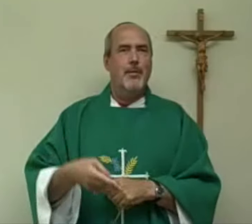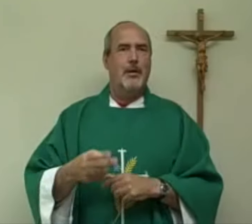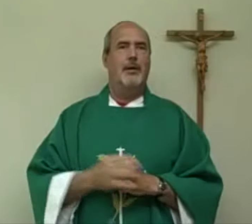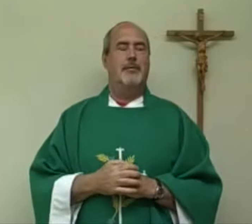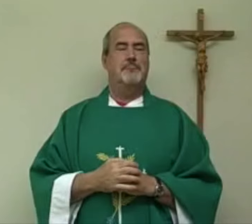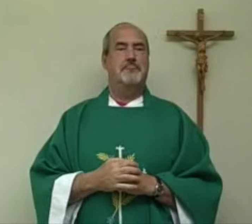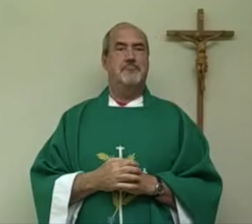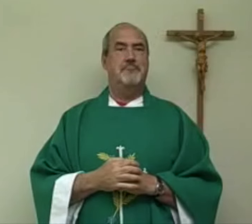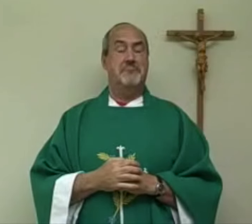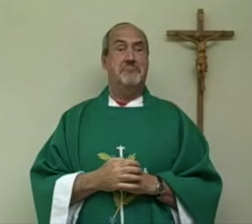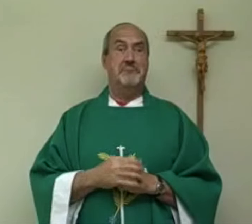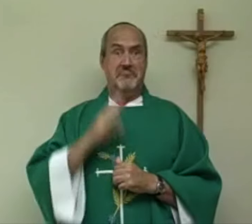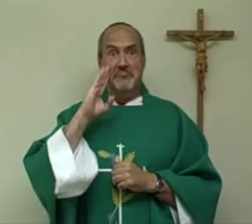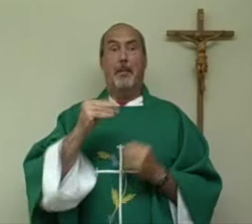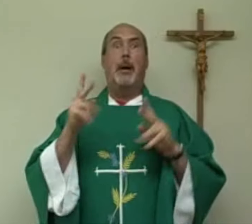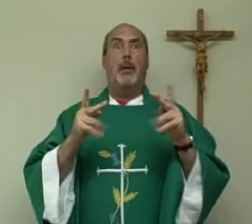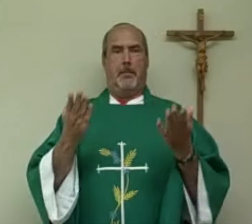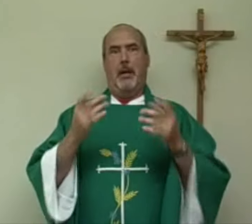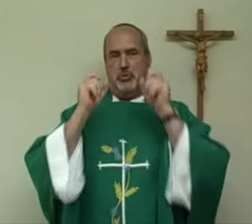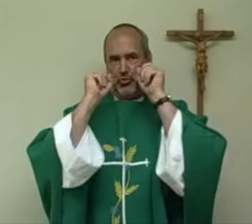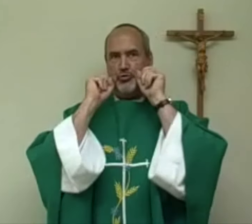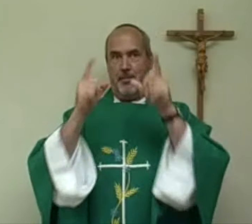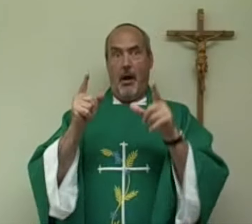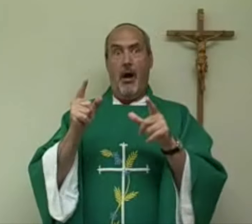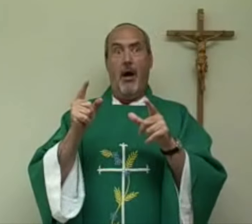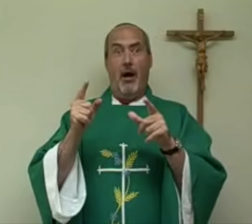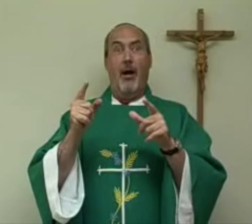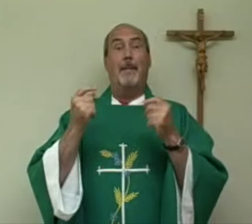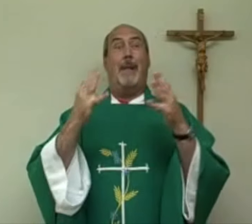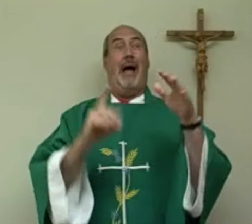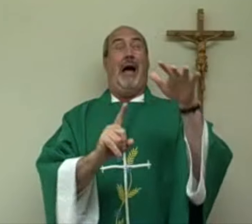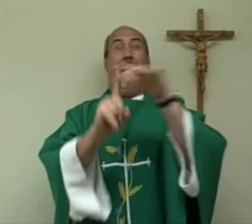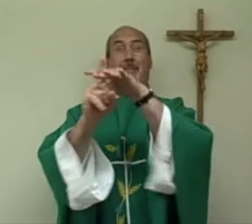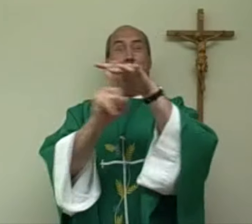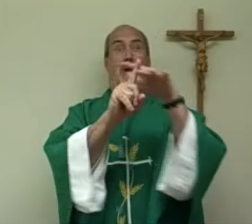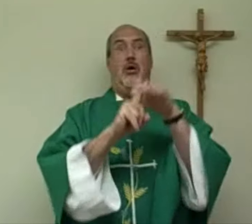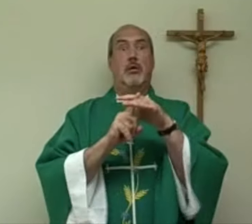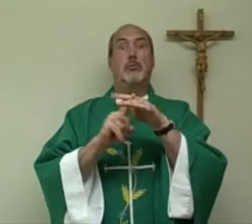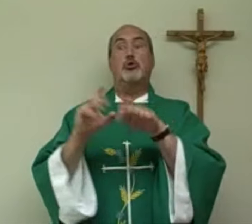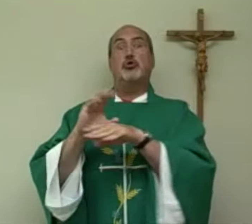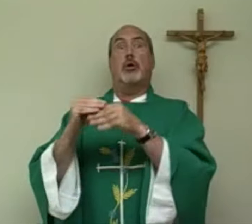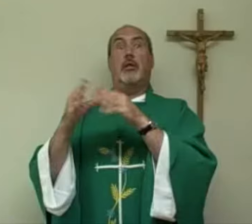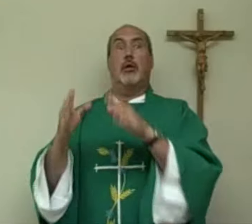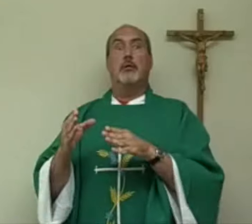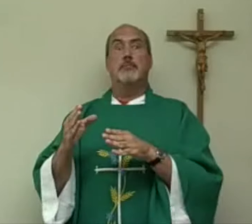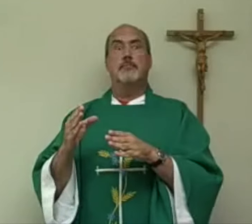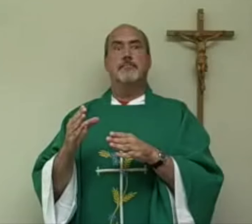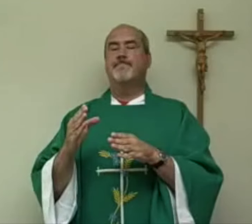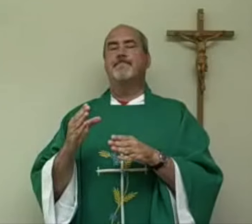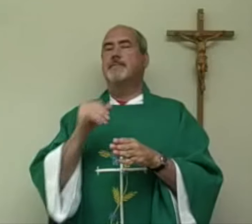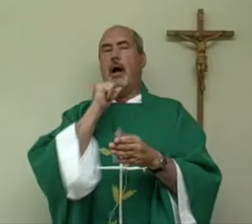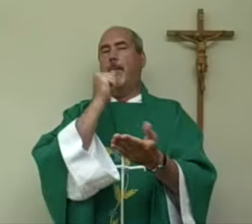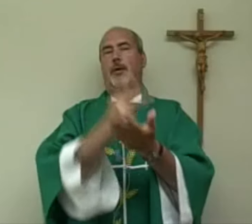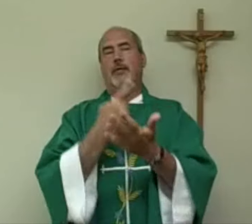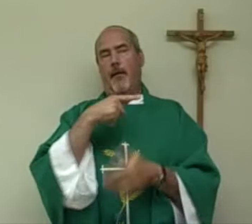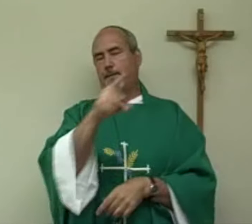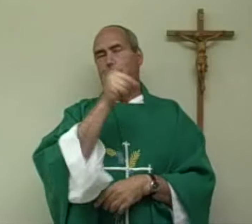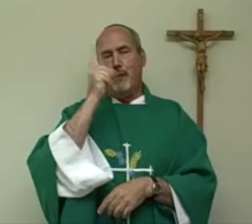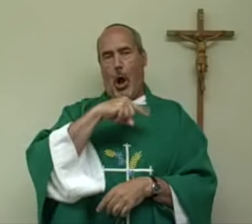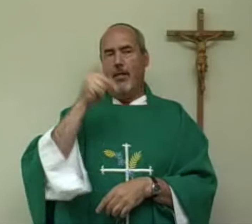over the world and throughout history. Many people may be surprised that church leaders have